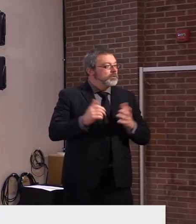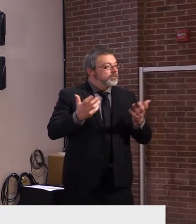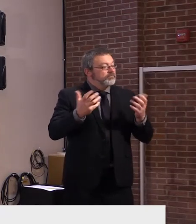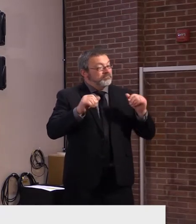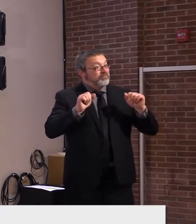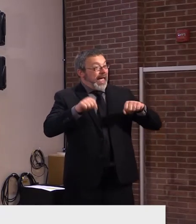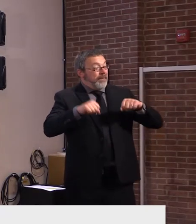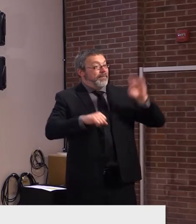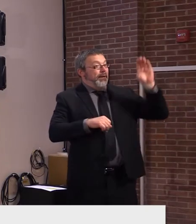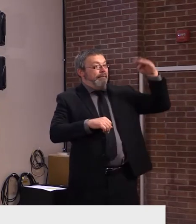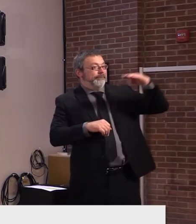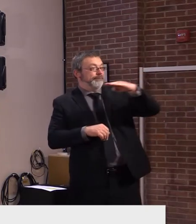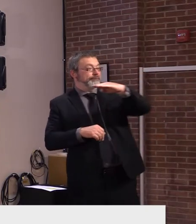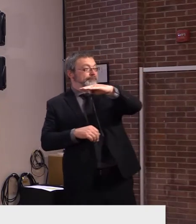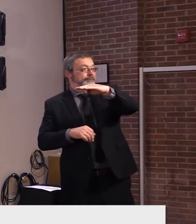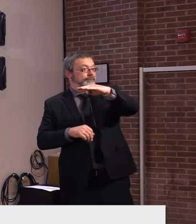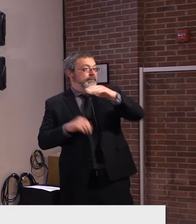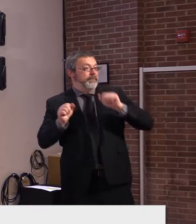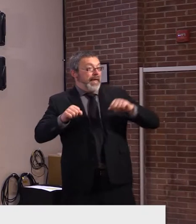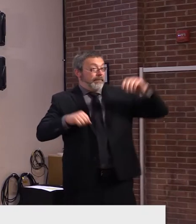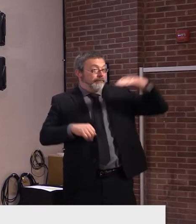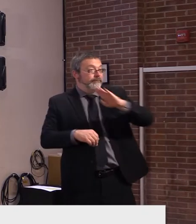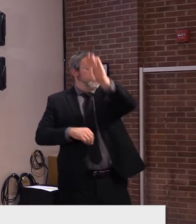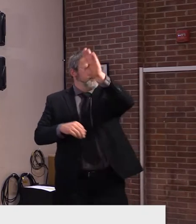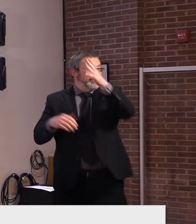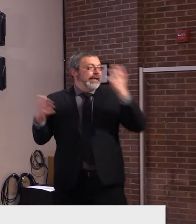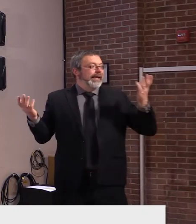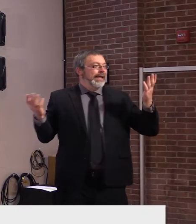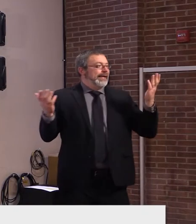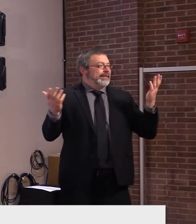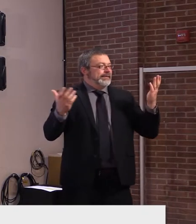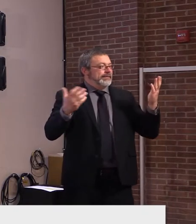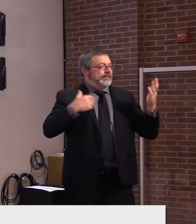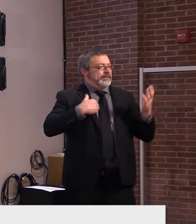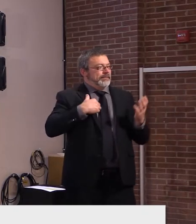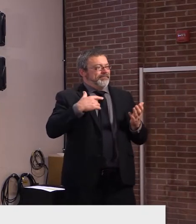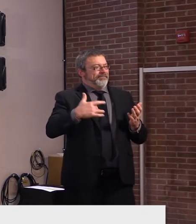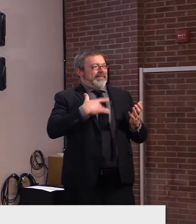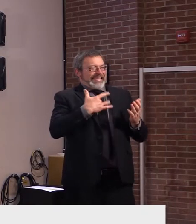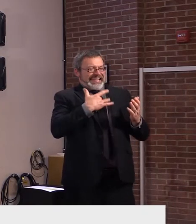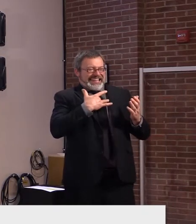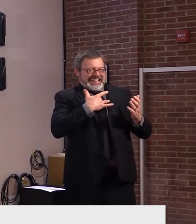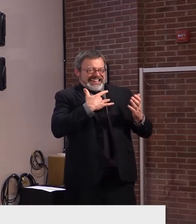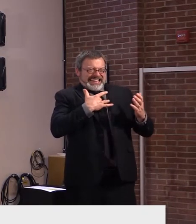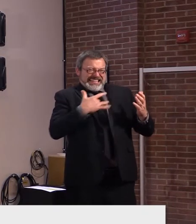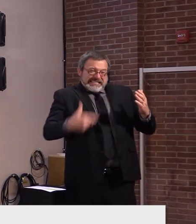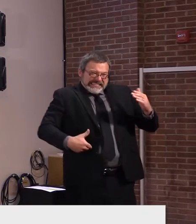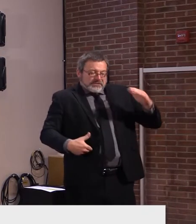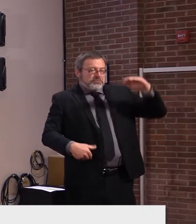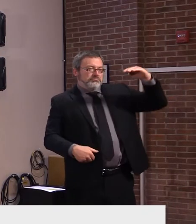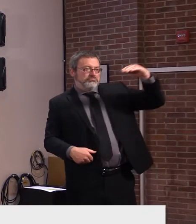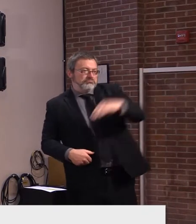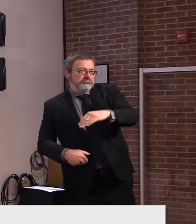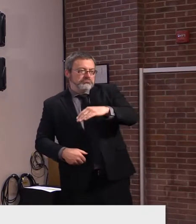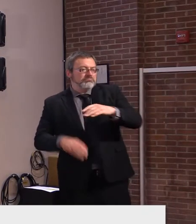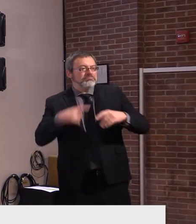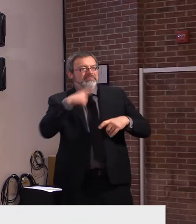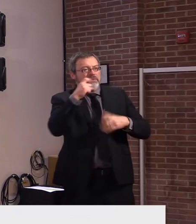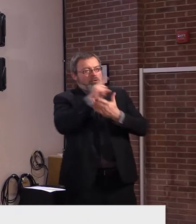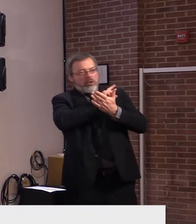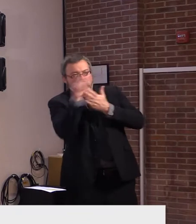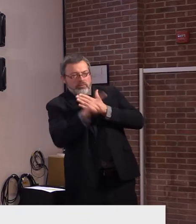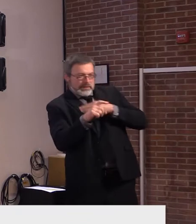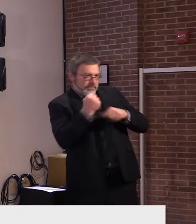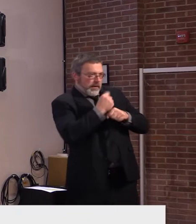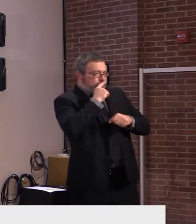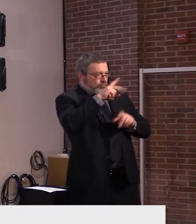all of the other trends are really moving in the right direction and what you want to see. The Vermont trends and numbers improving, as well as the states around us. Of